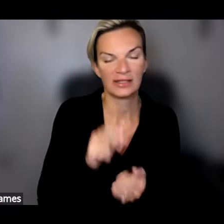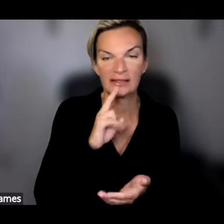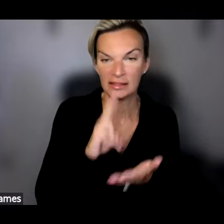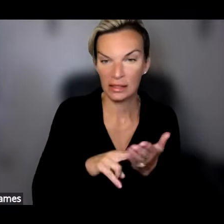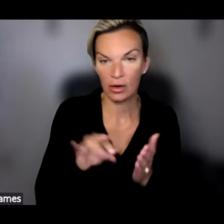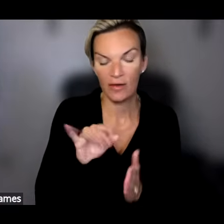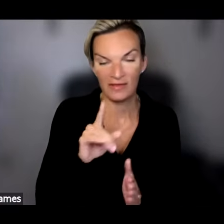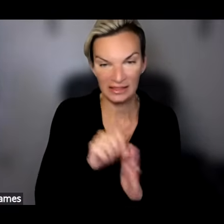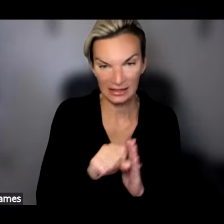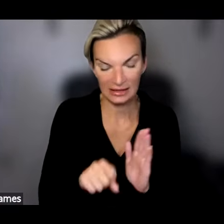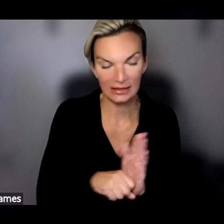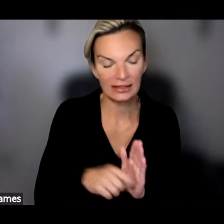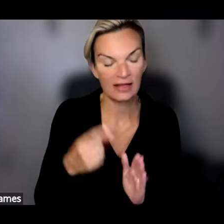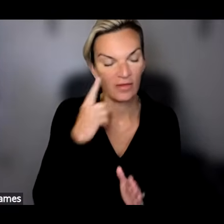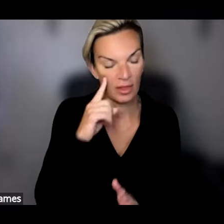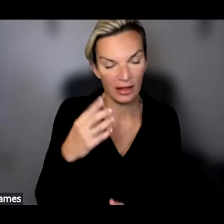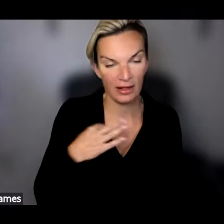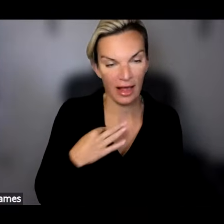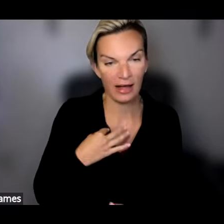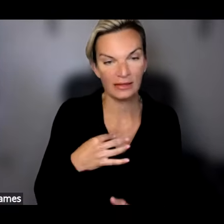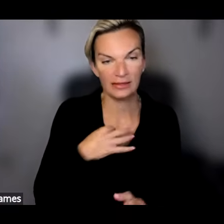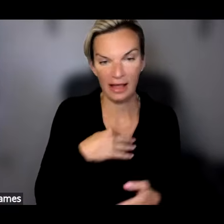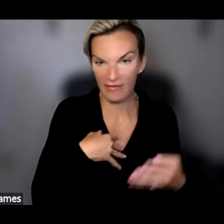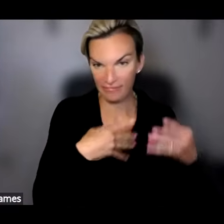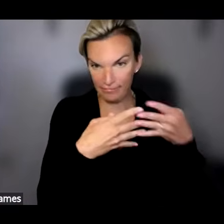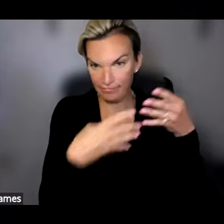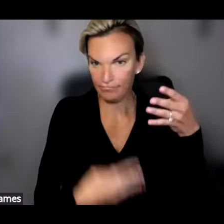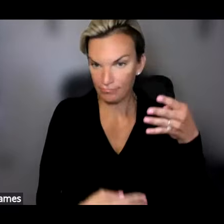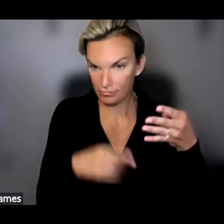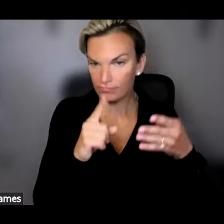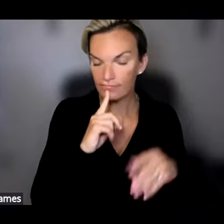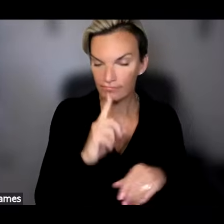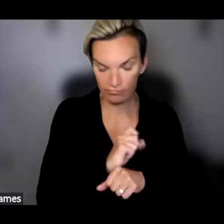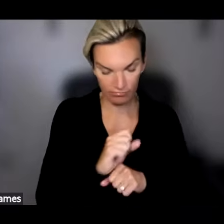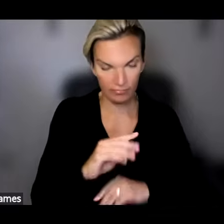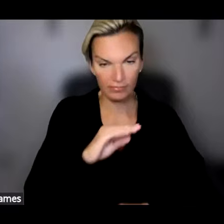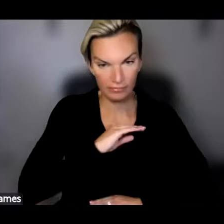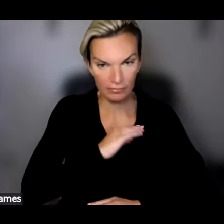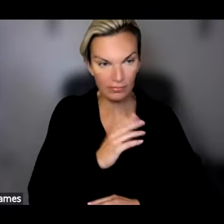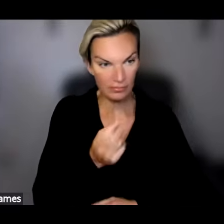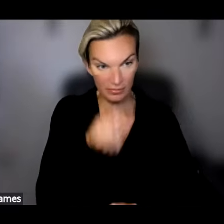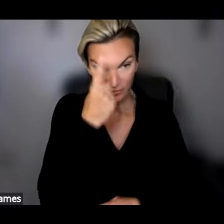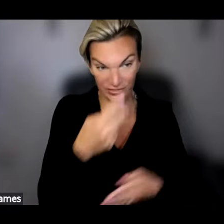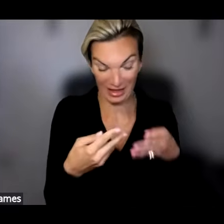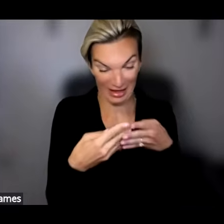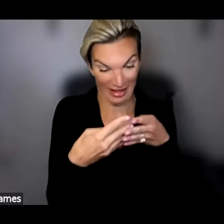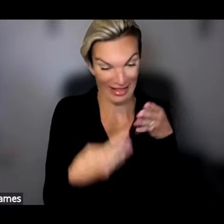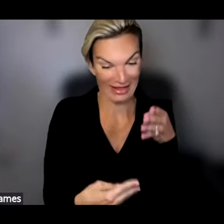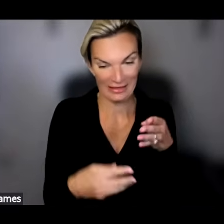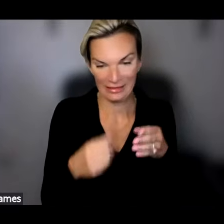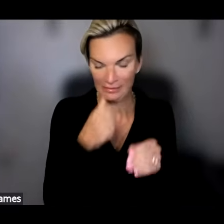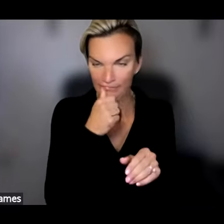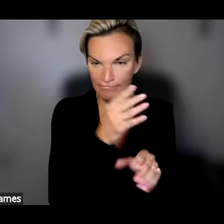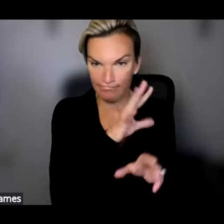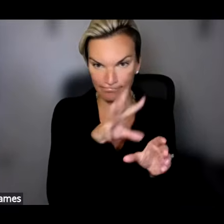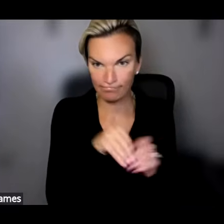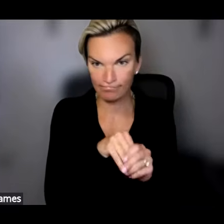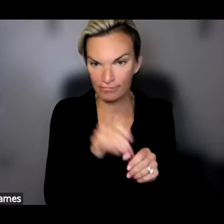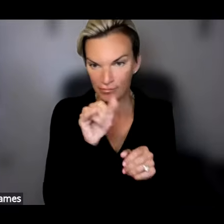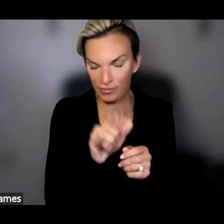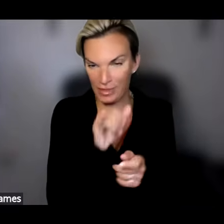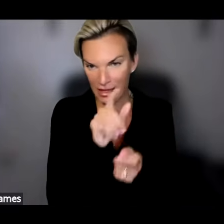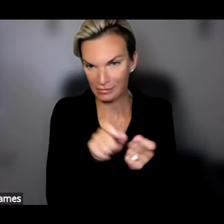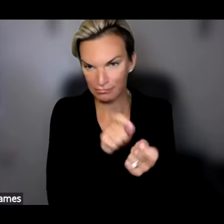candidates appearing on the attached list sufficient, with the understanding that the list does not contain the name of the specified candidate who